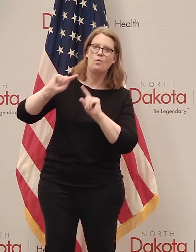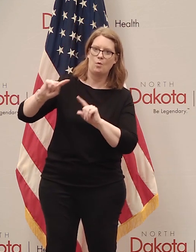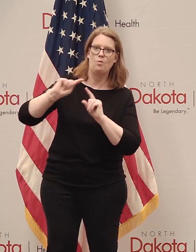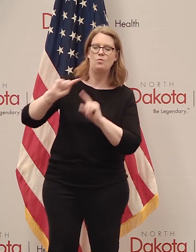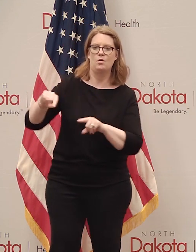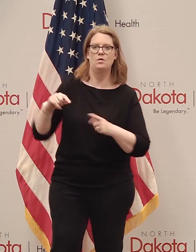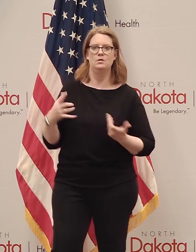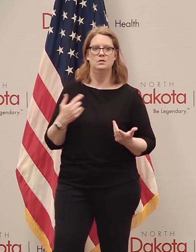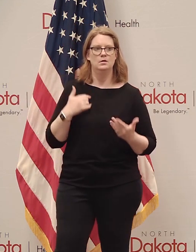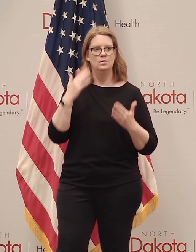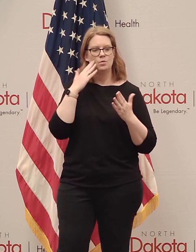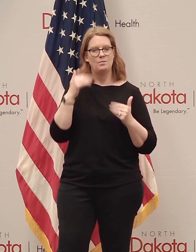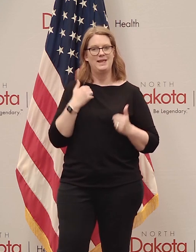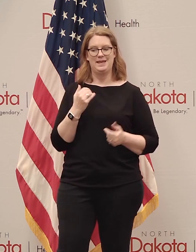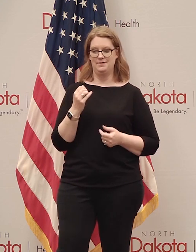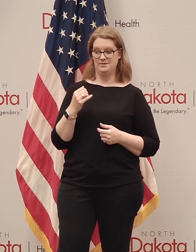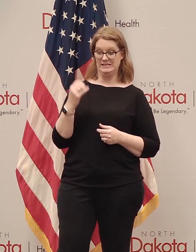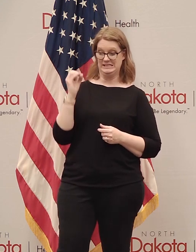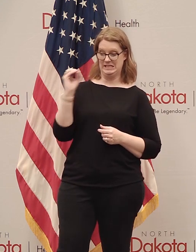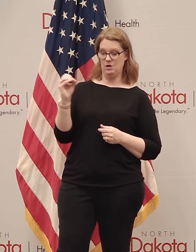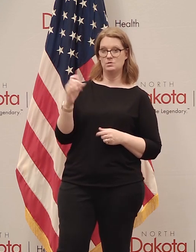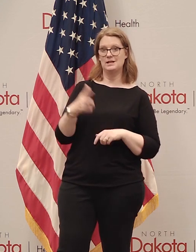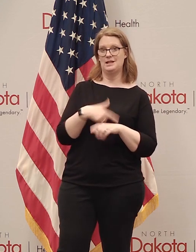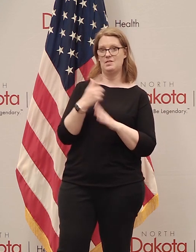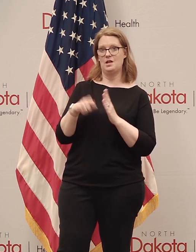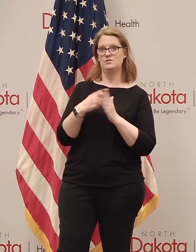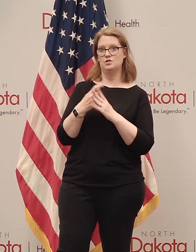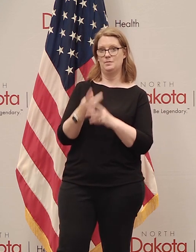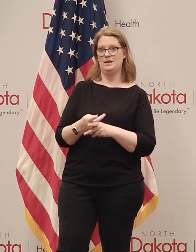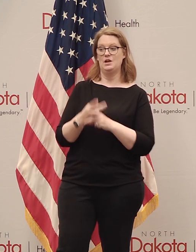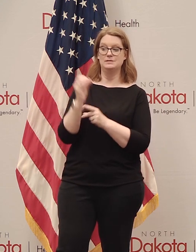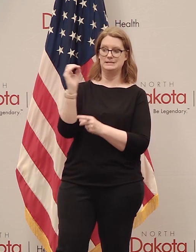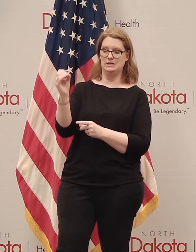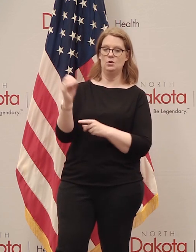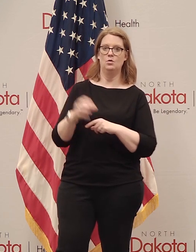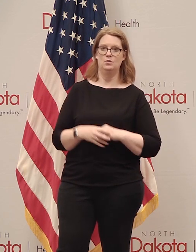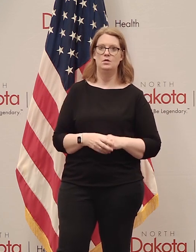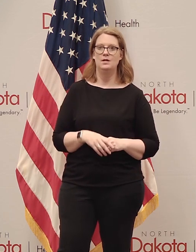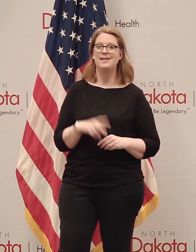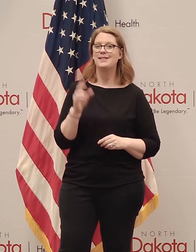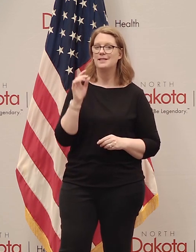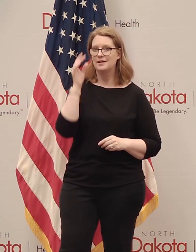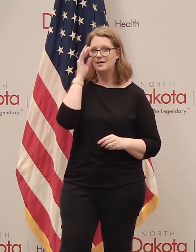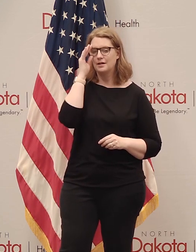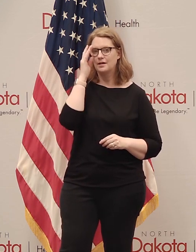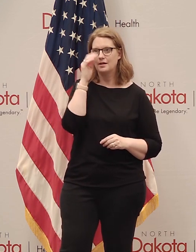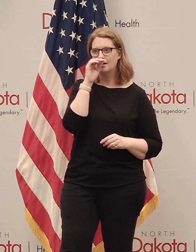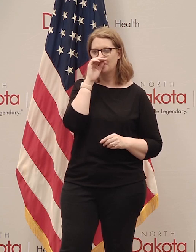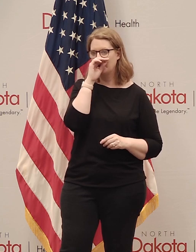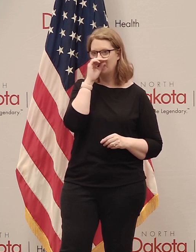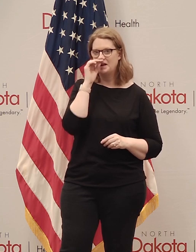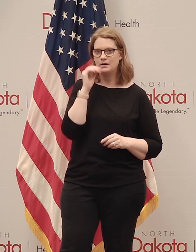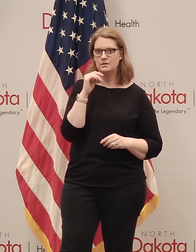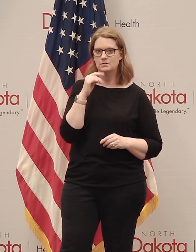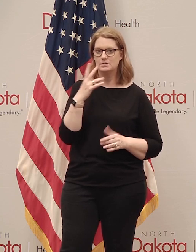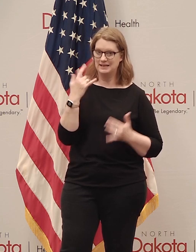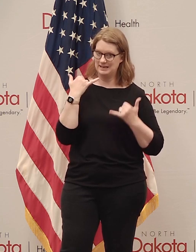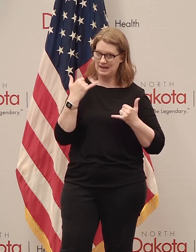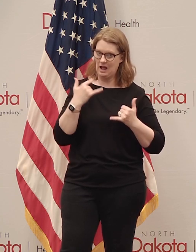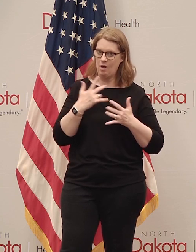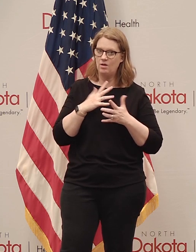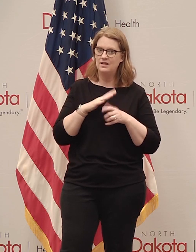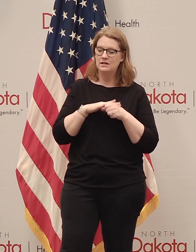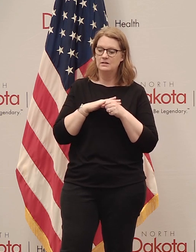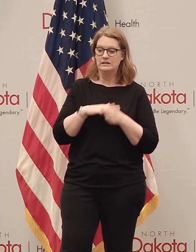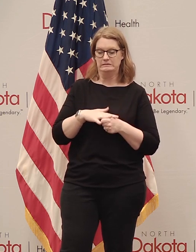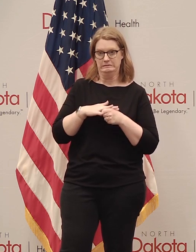get zeros in those long-term care facilities, because that's the path to reopening. And we know that there's a lot of pressure to let's get